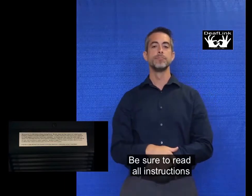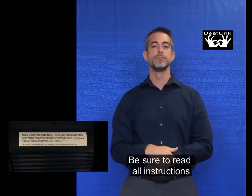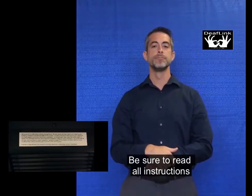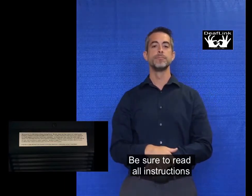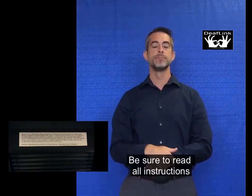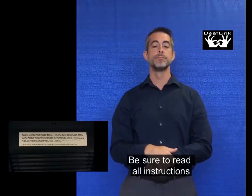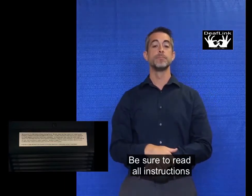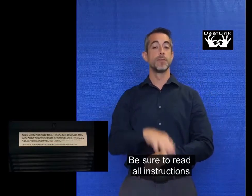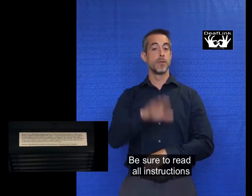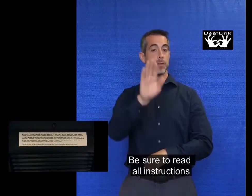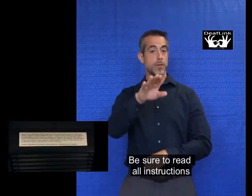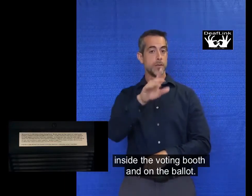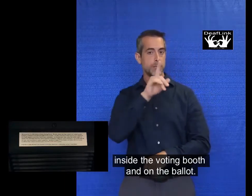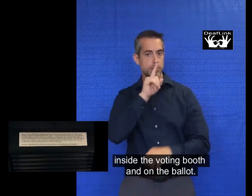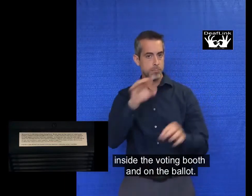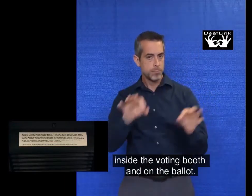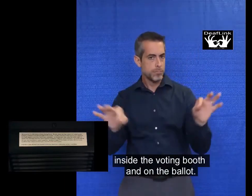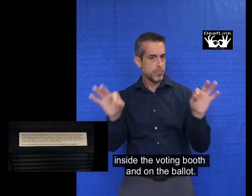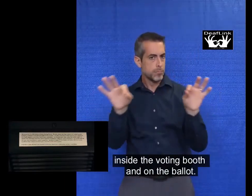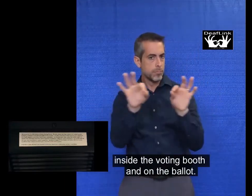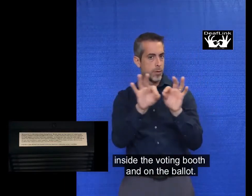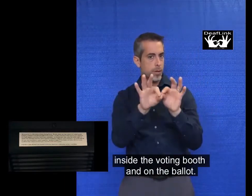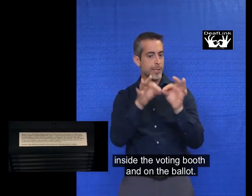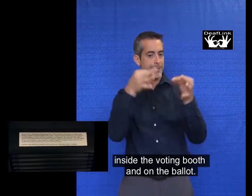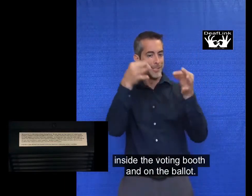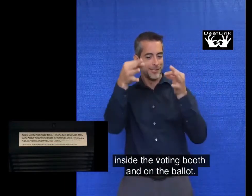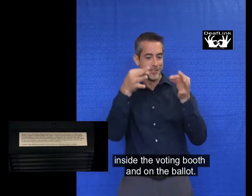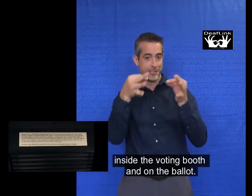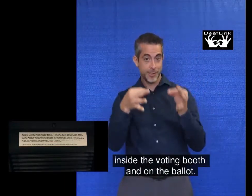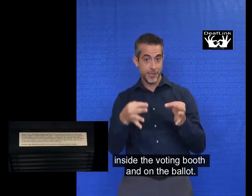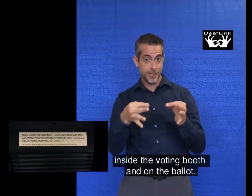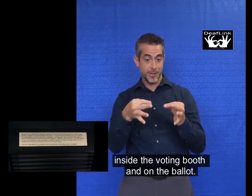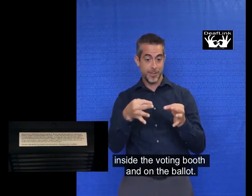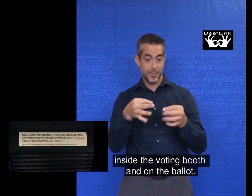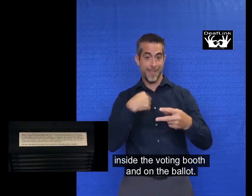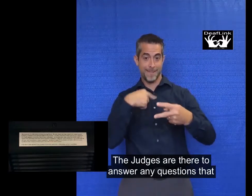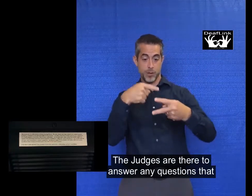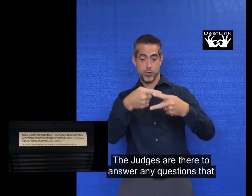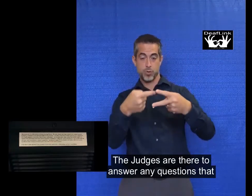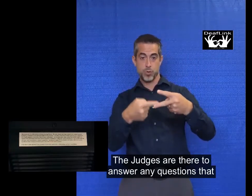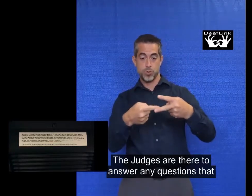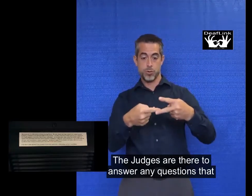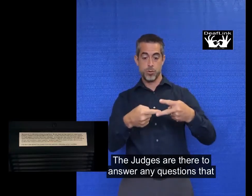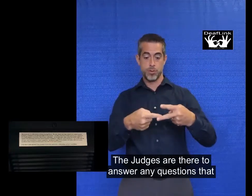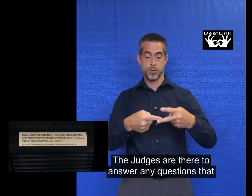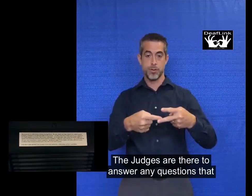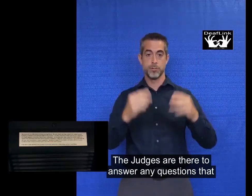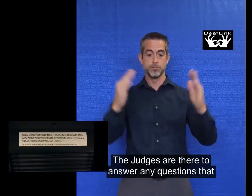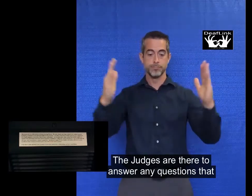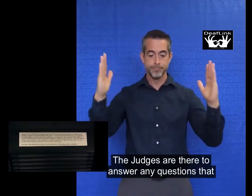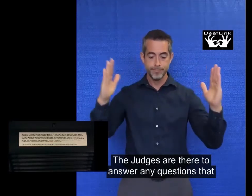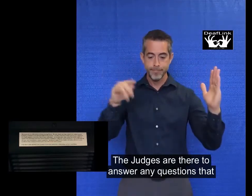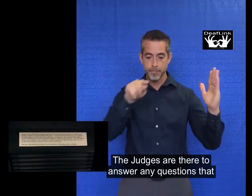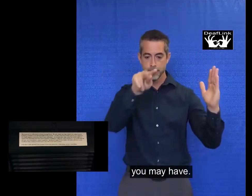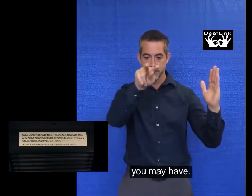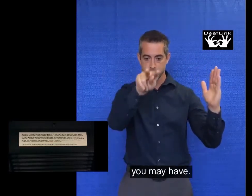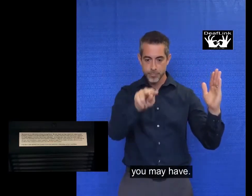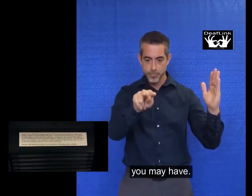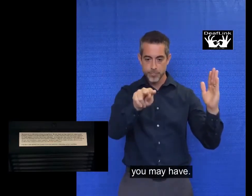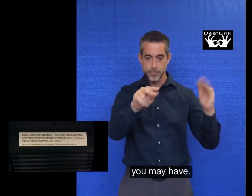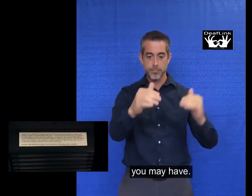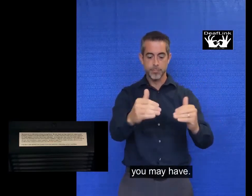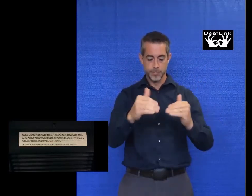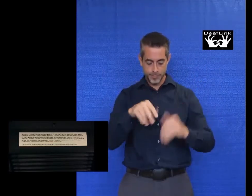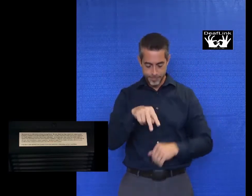Be sure to read all instructions inside the voting booth and on the ballot. The judges are there to answer any questions you